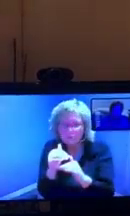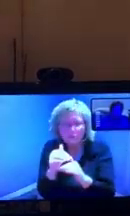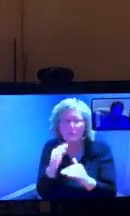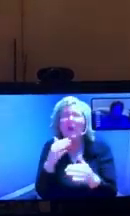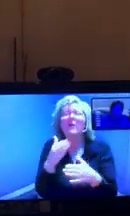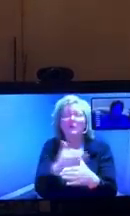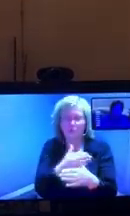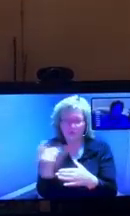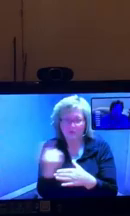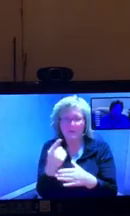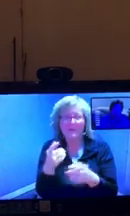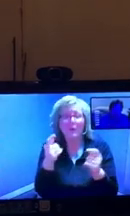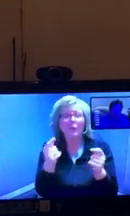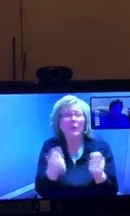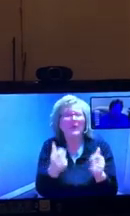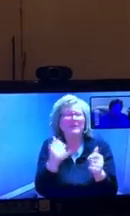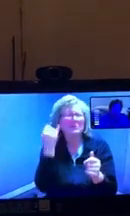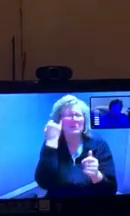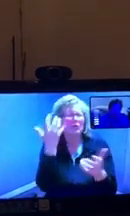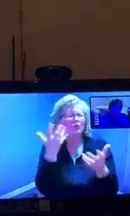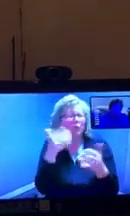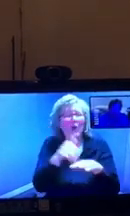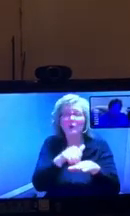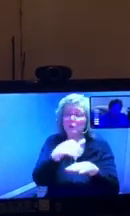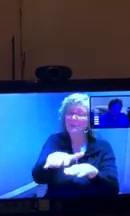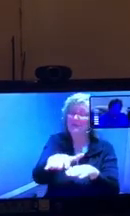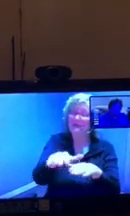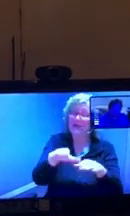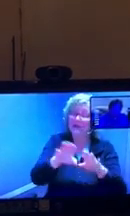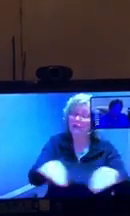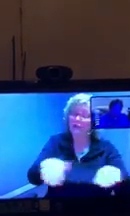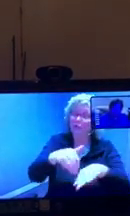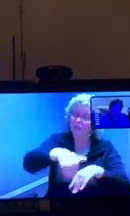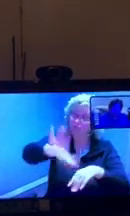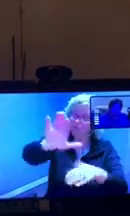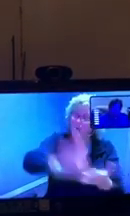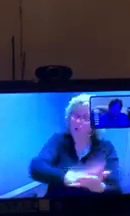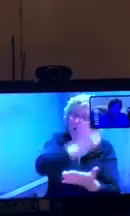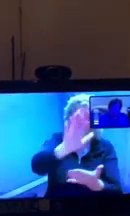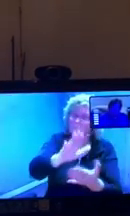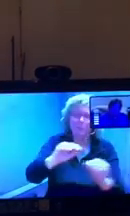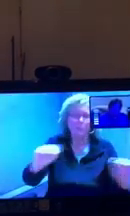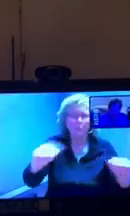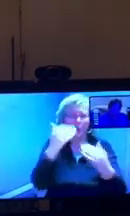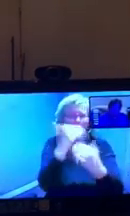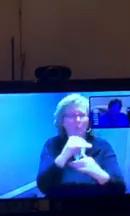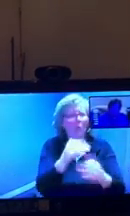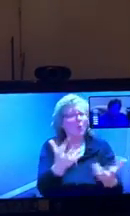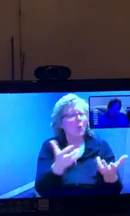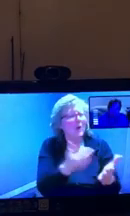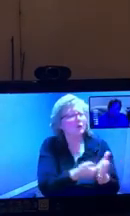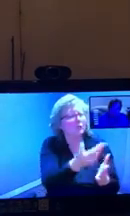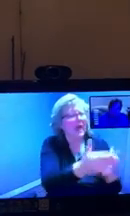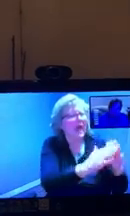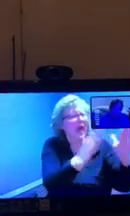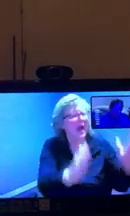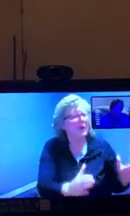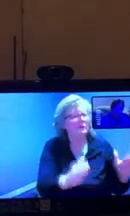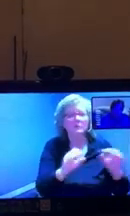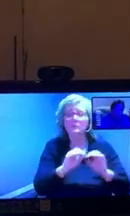that you want to send your children to college. No restrictions. Let's just say you want to buy a house. No restrictions. Anything you want to